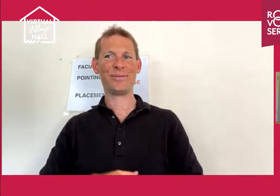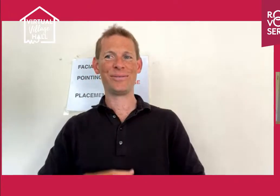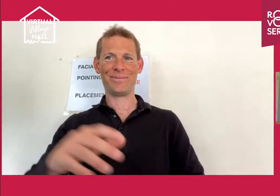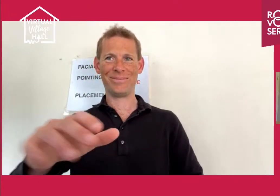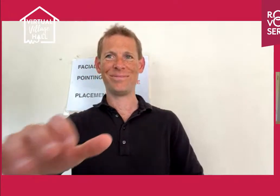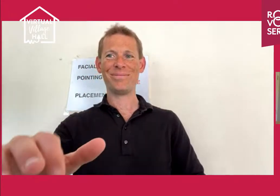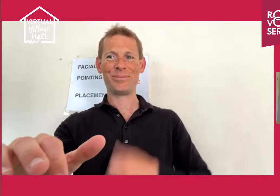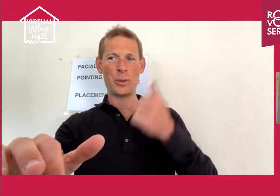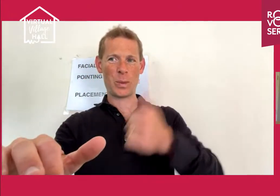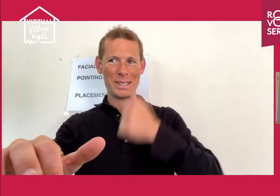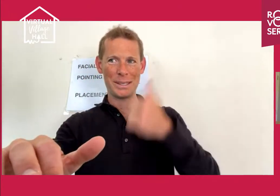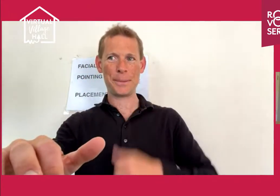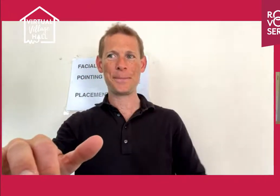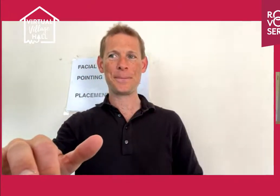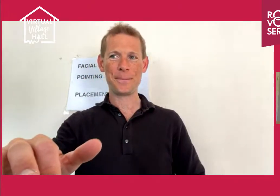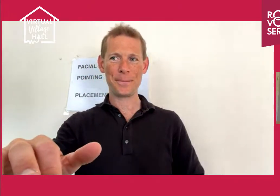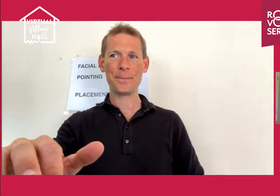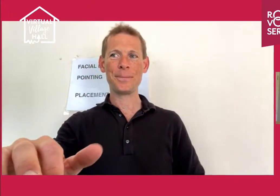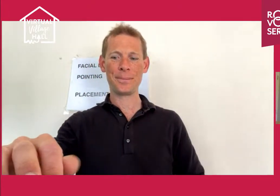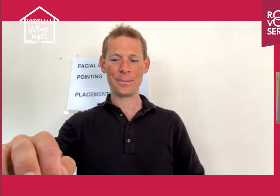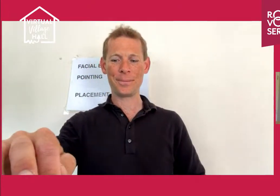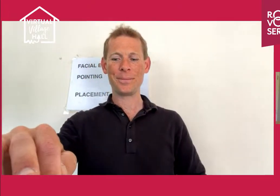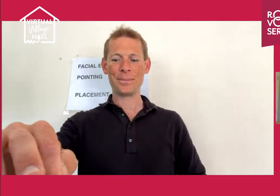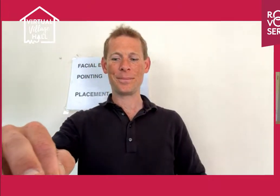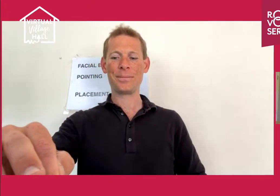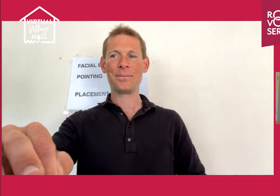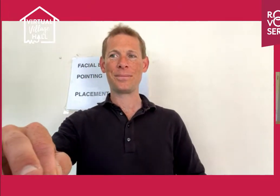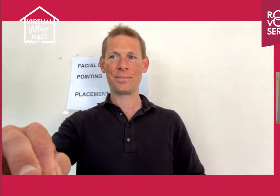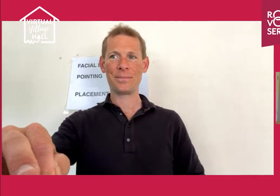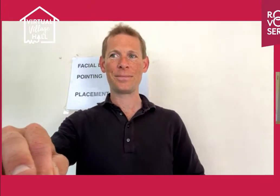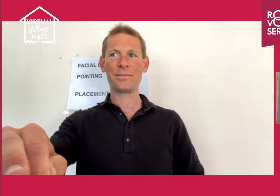John. Well done if you got that.